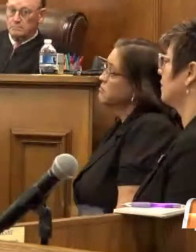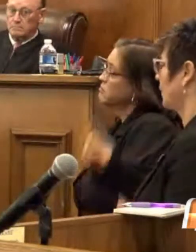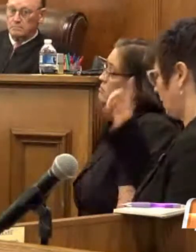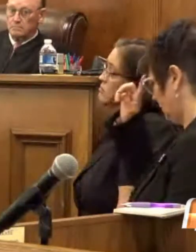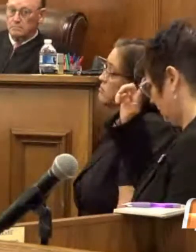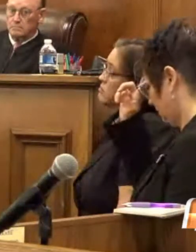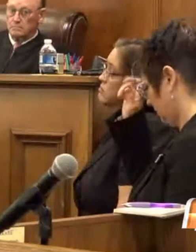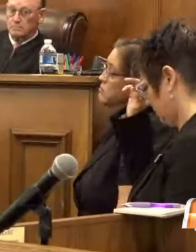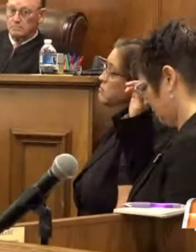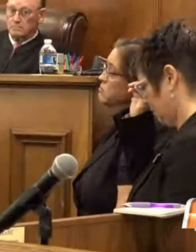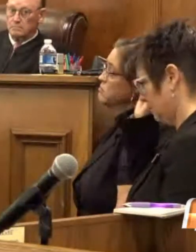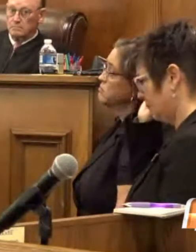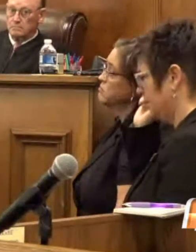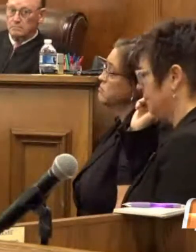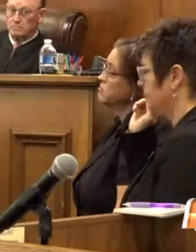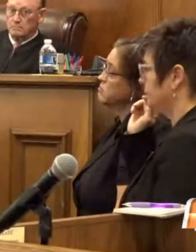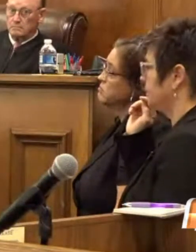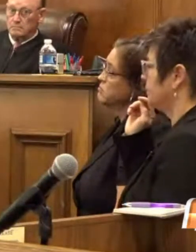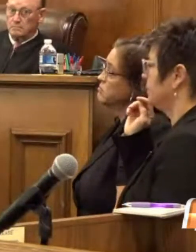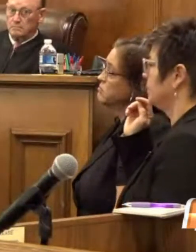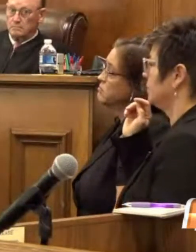And also a website,